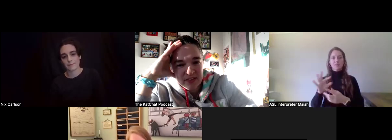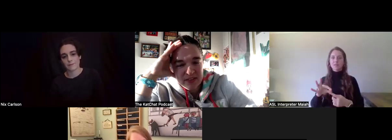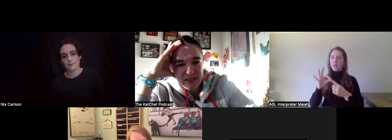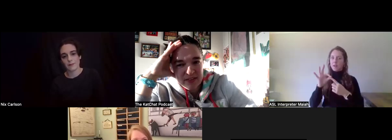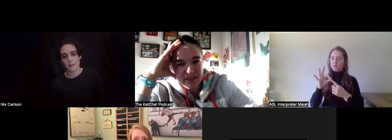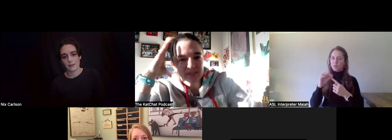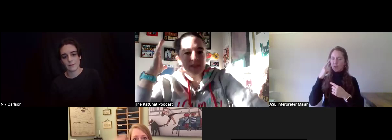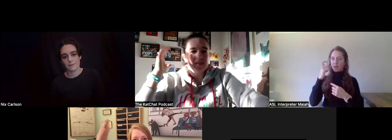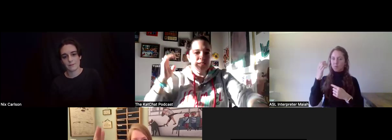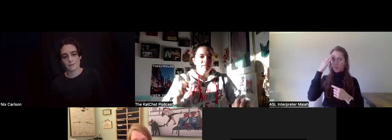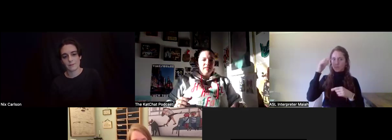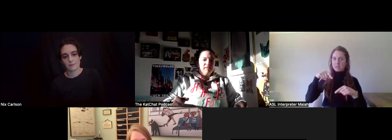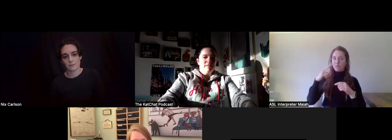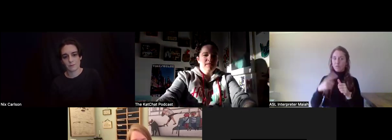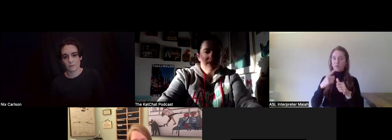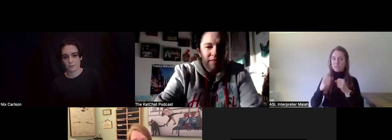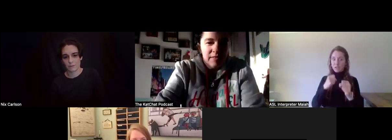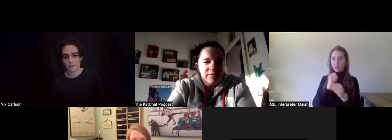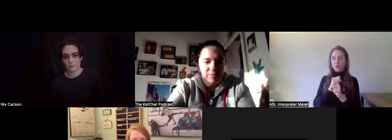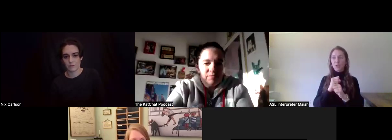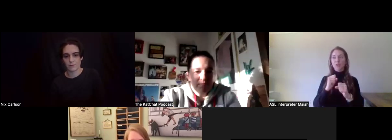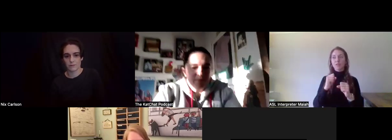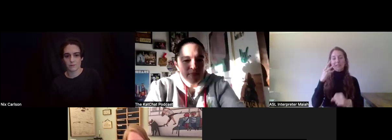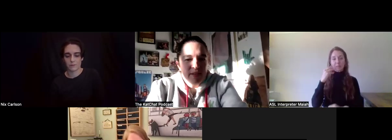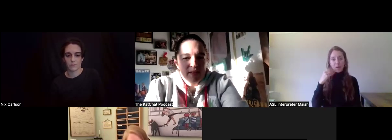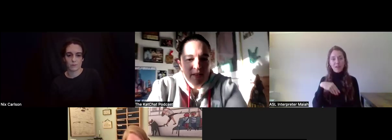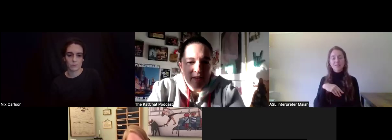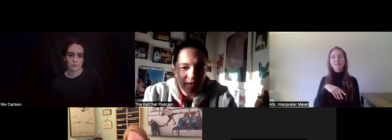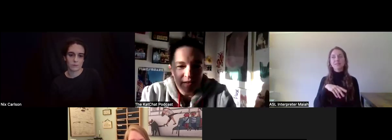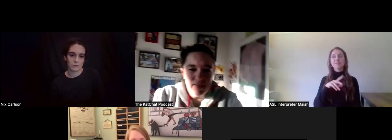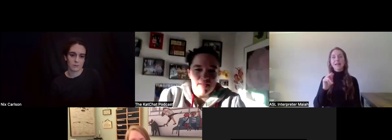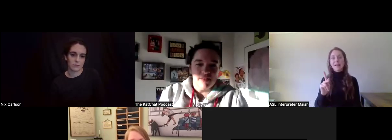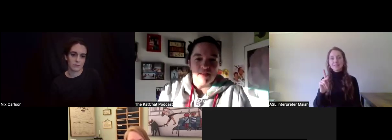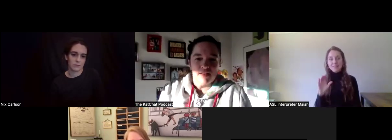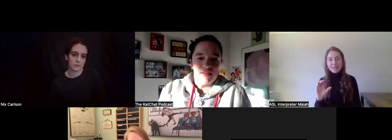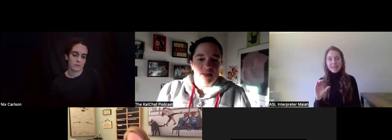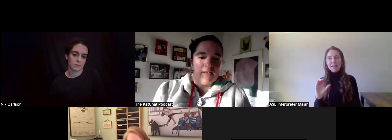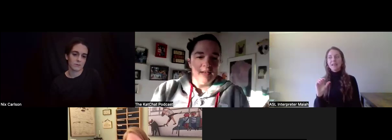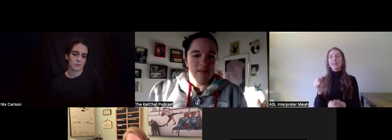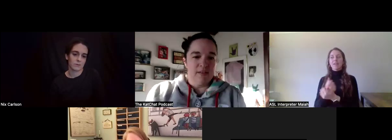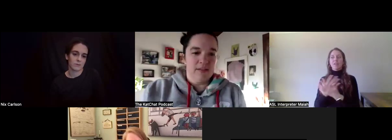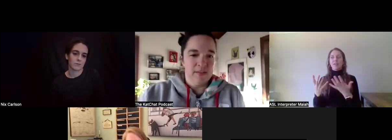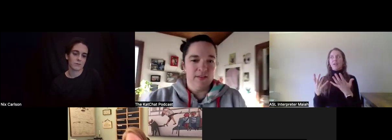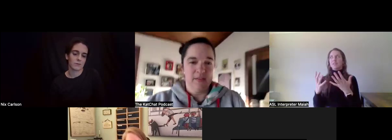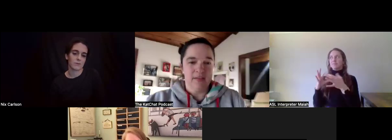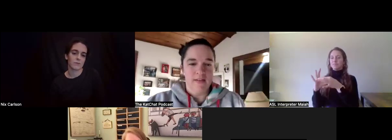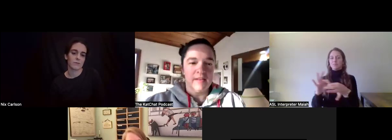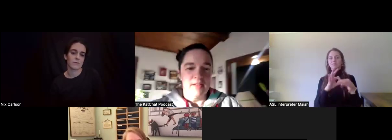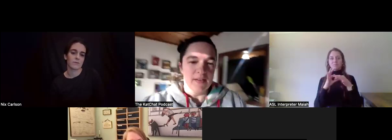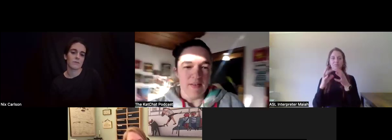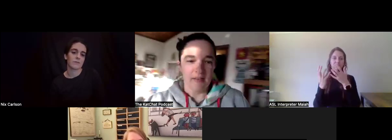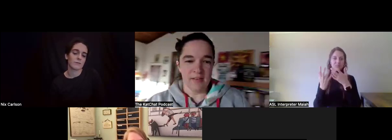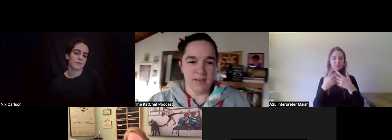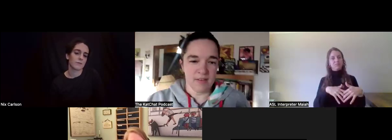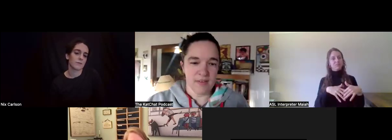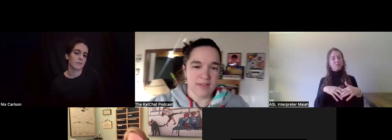the experience. It was Kansas City. It was all these things coming together. So they have this